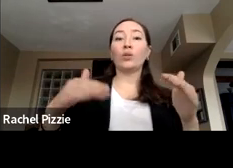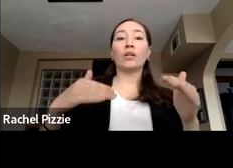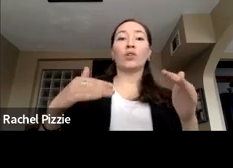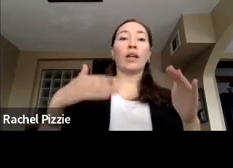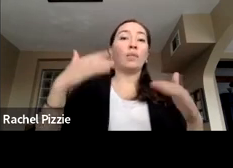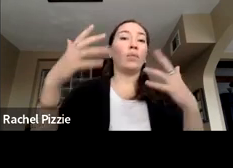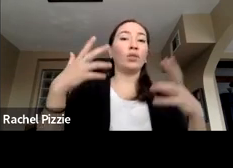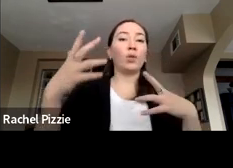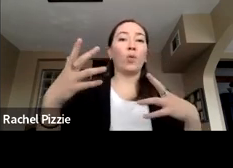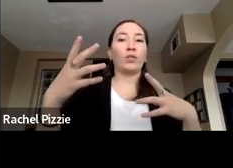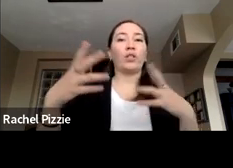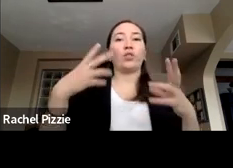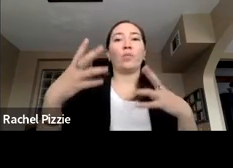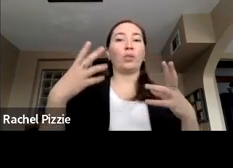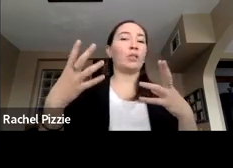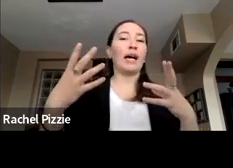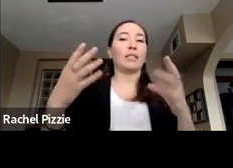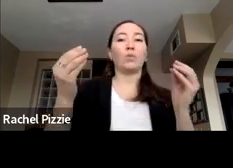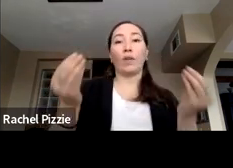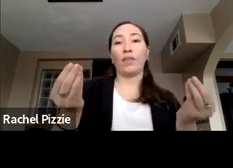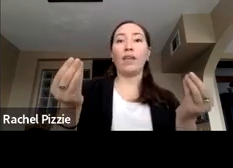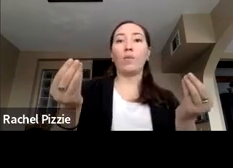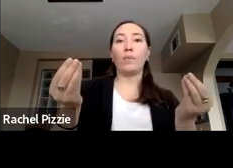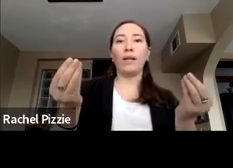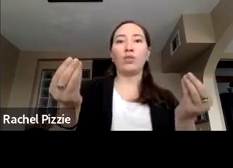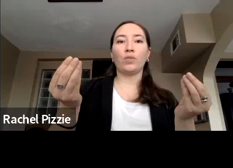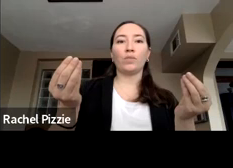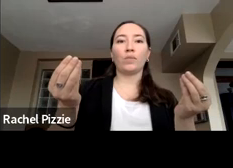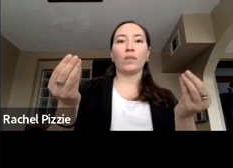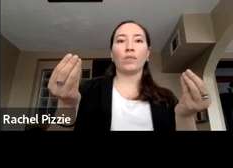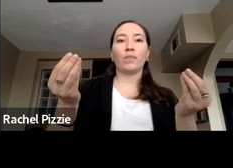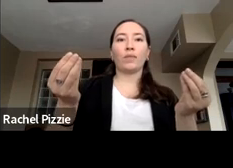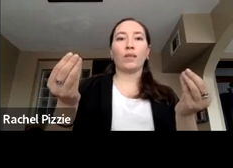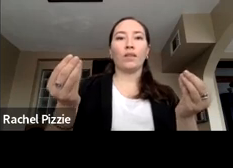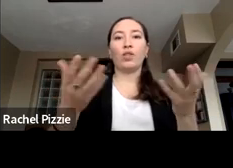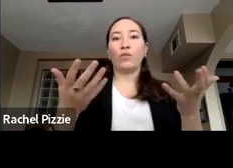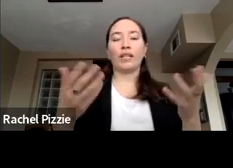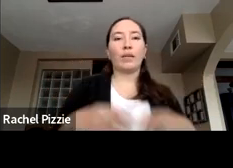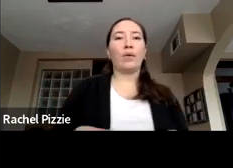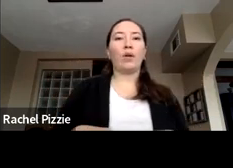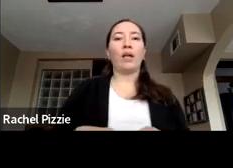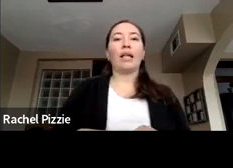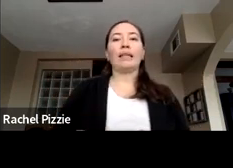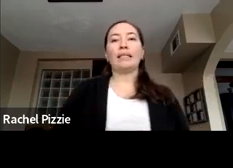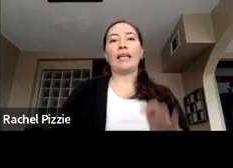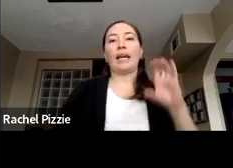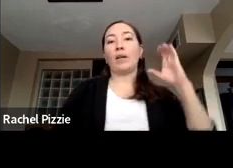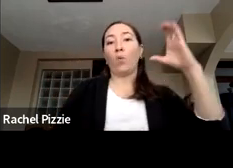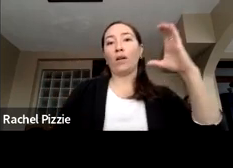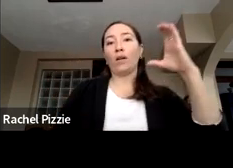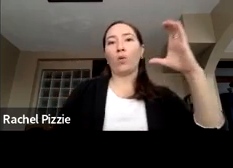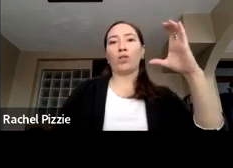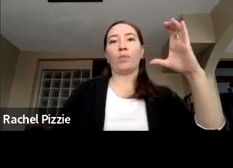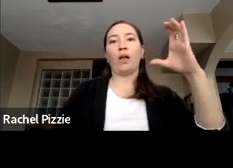So you can create multiple questions or multiple tasks within that web page. So for example, let's say